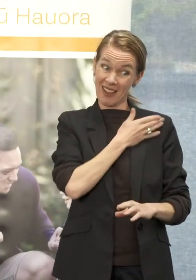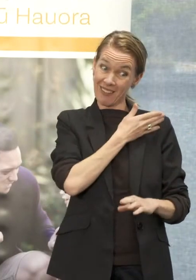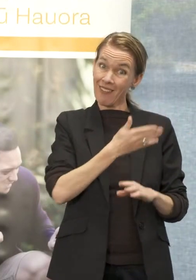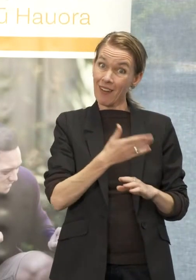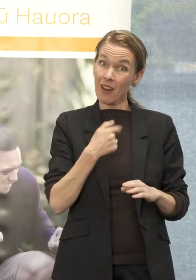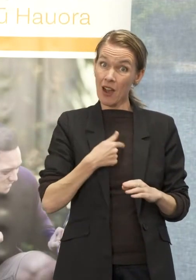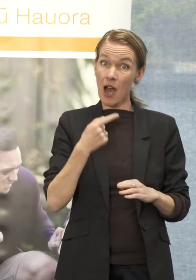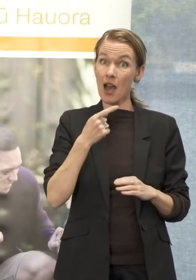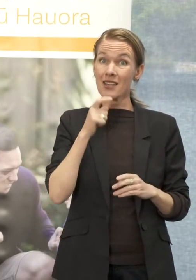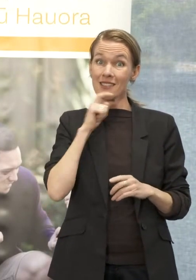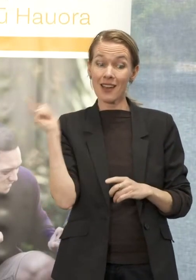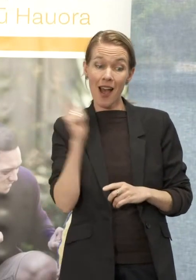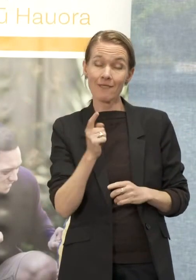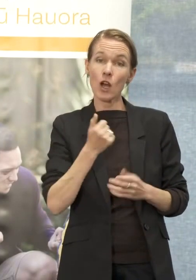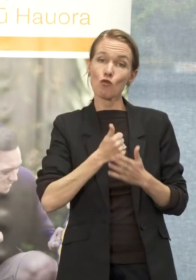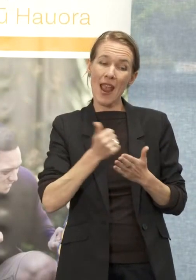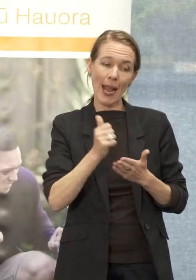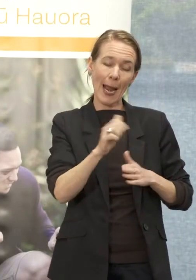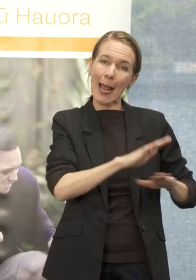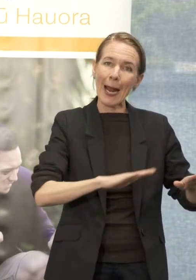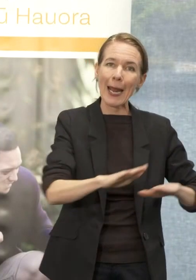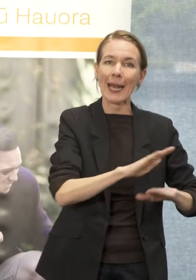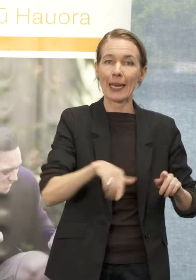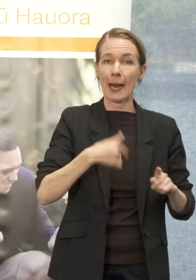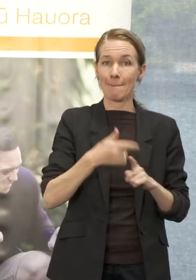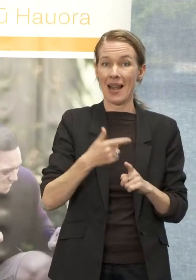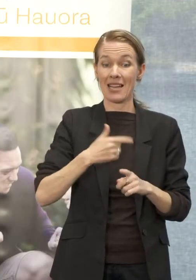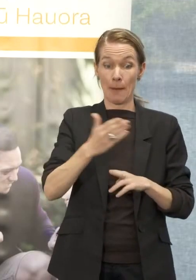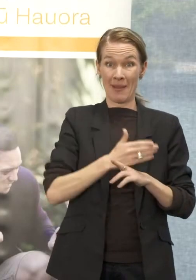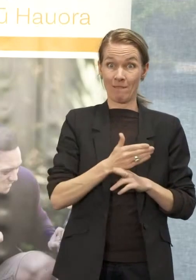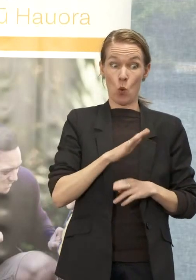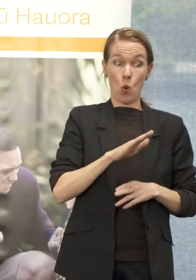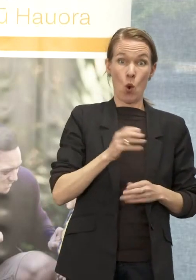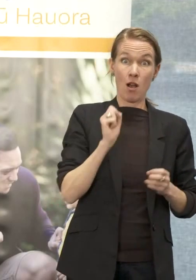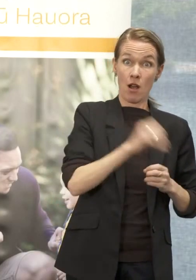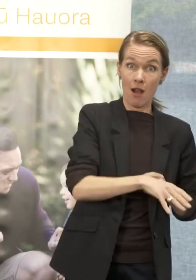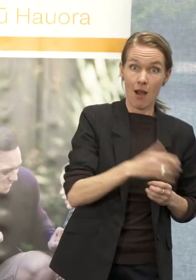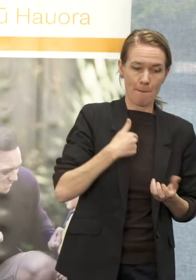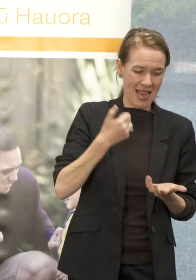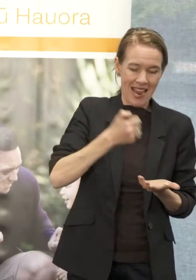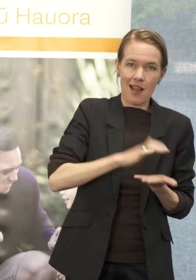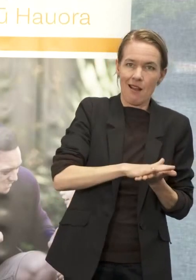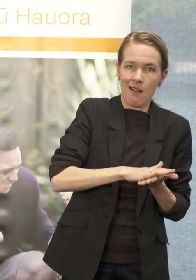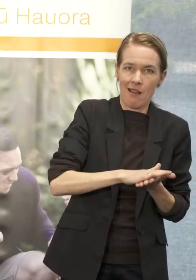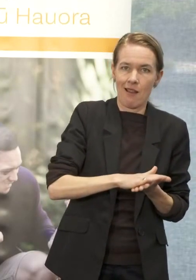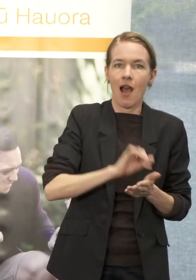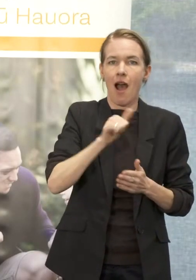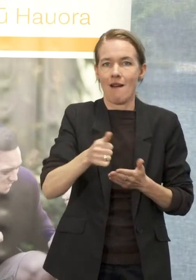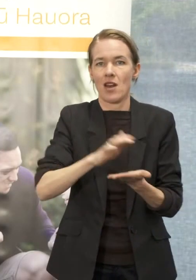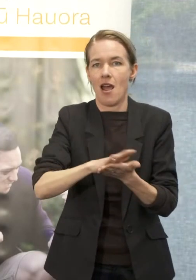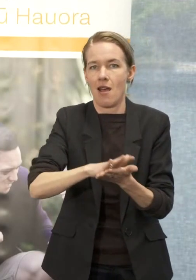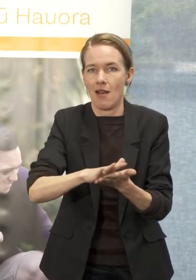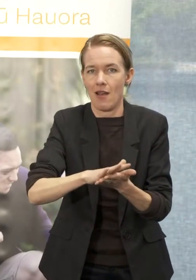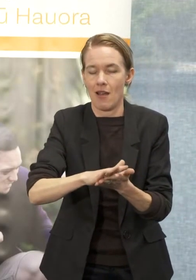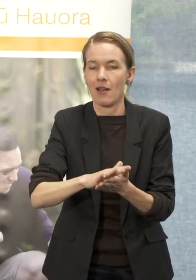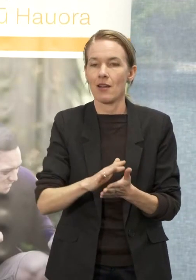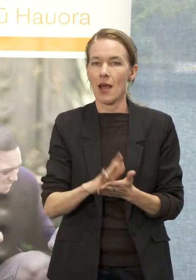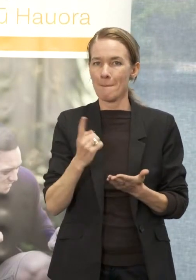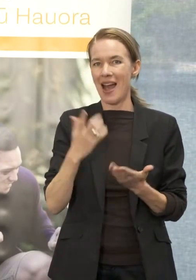and the ability for hand sanitizer for people using the bins. So we've just taken it to that next level. Yes. So the person